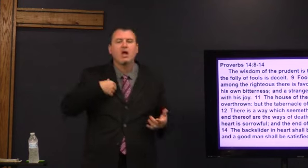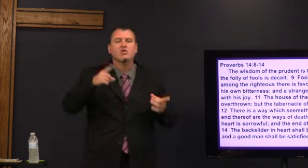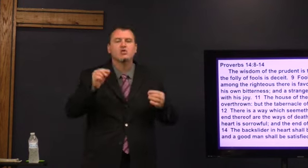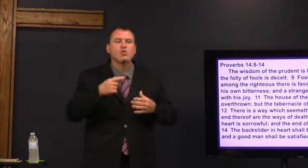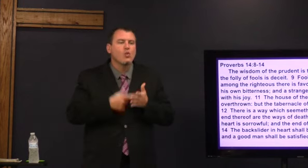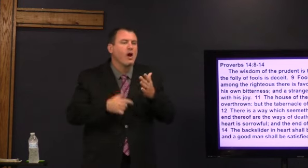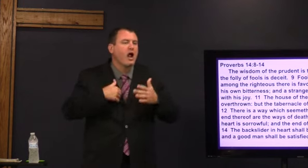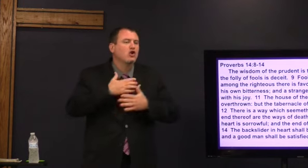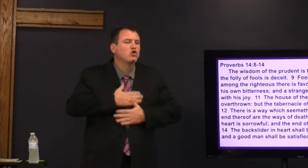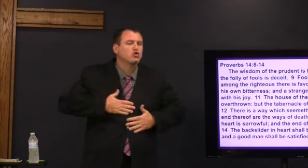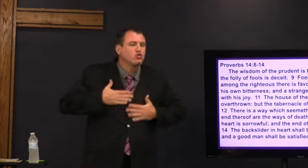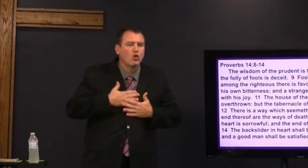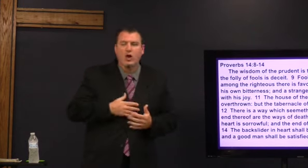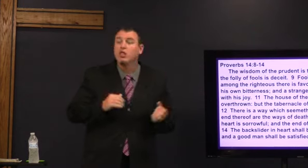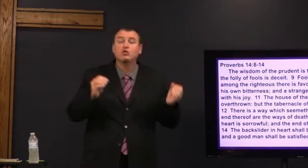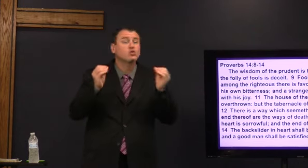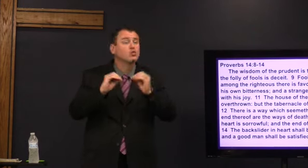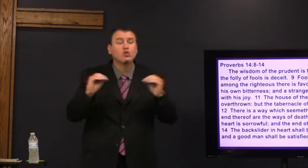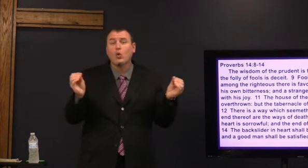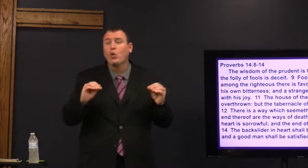So what? I can do what I enjoy.